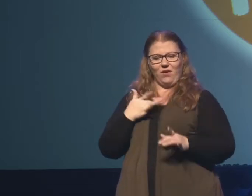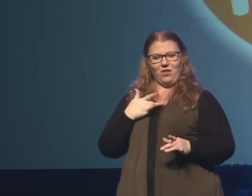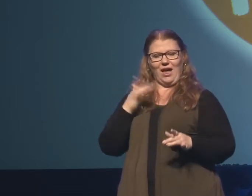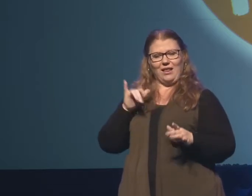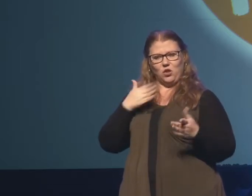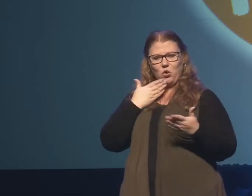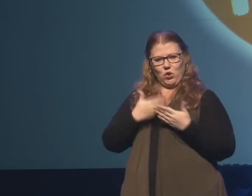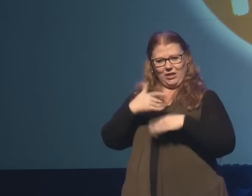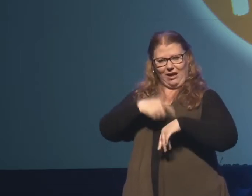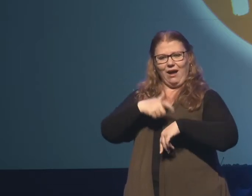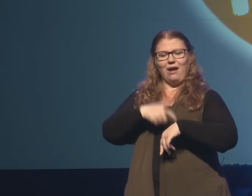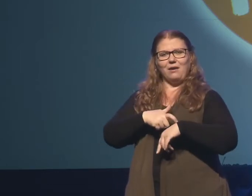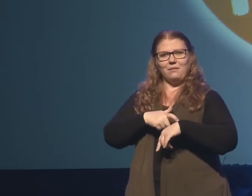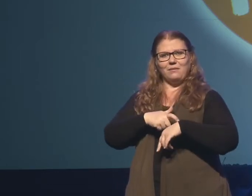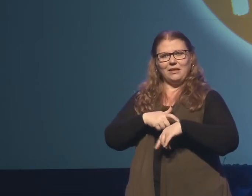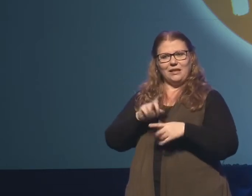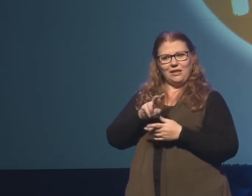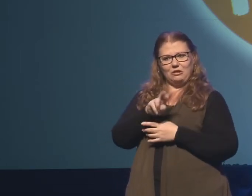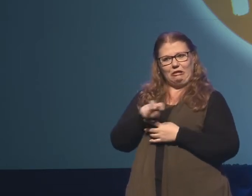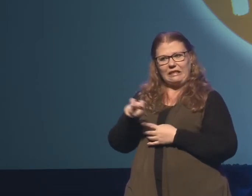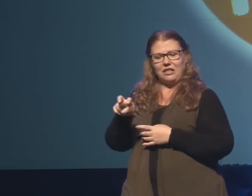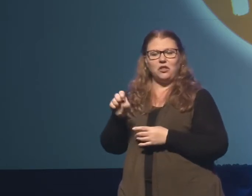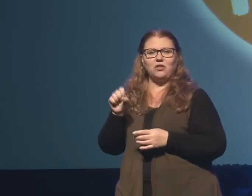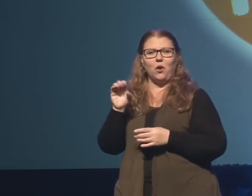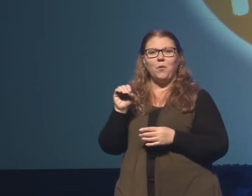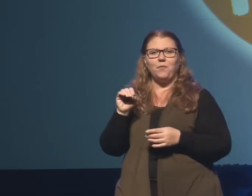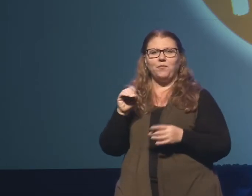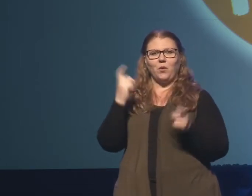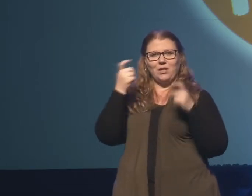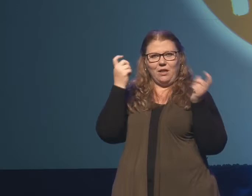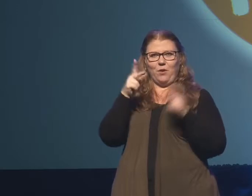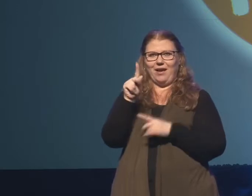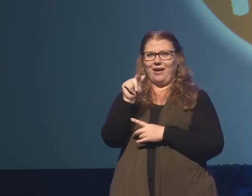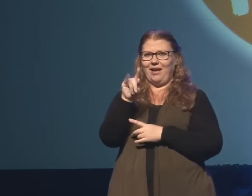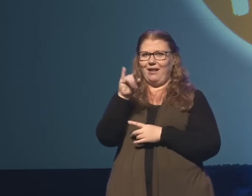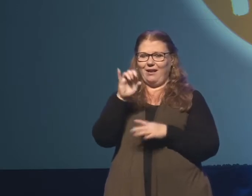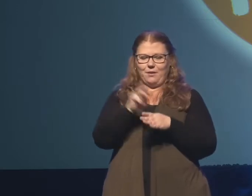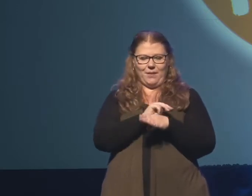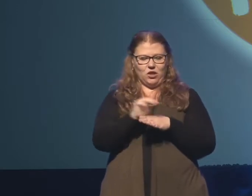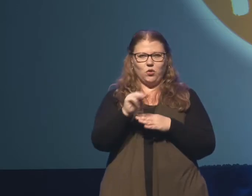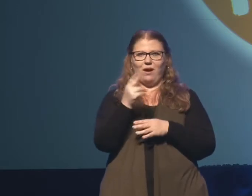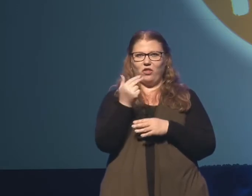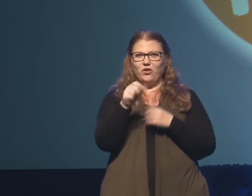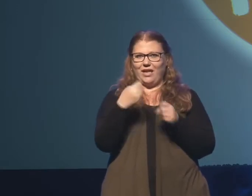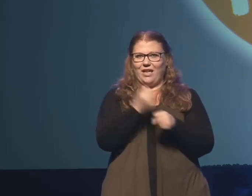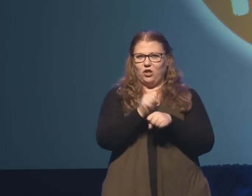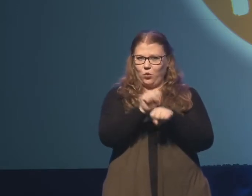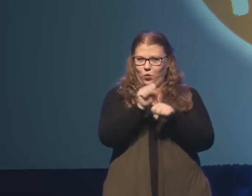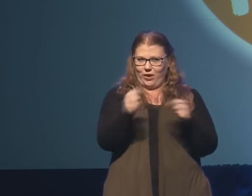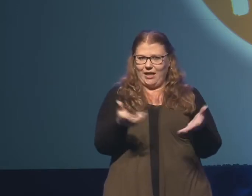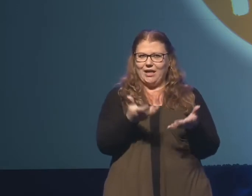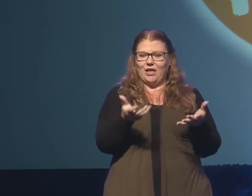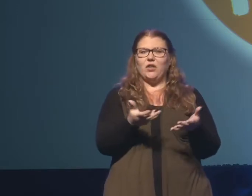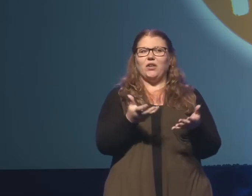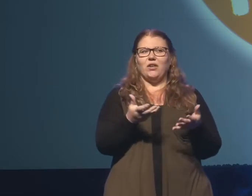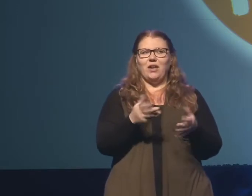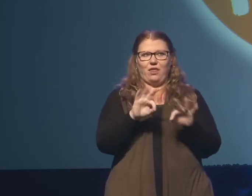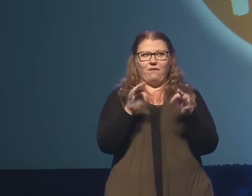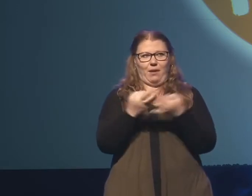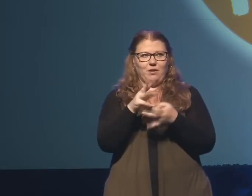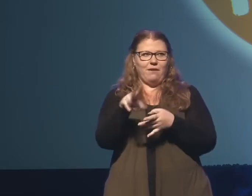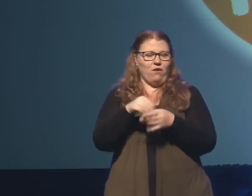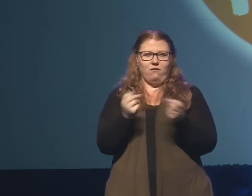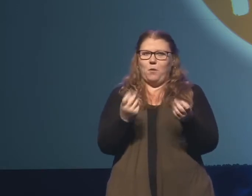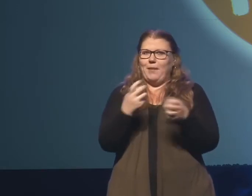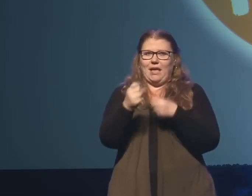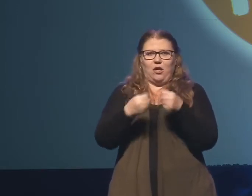this is a good time. And so we're going to celebrate Katie's ministry of 13 years of vocational ministry. And, of course, their family was involved